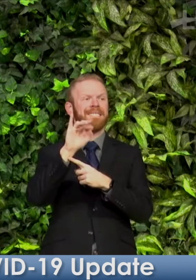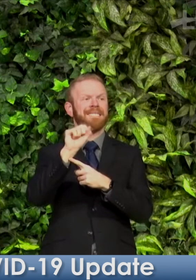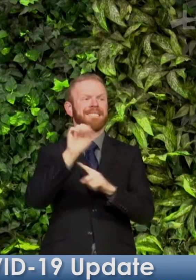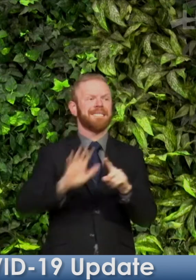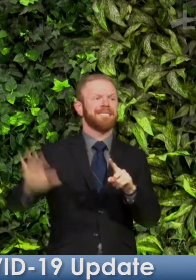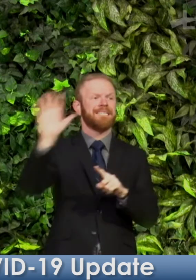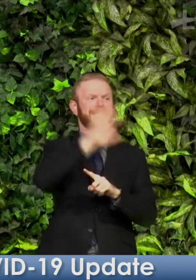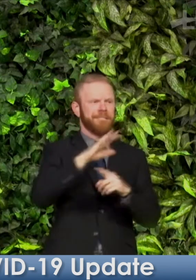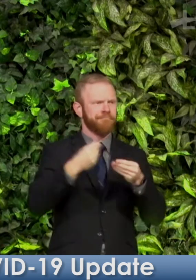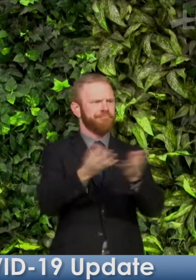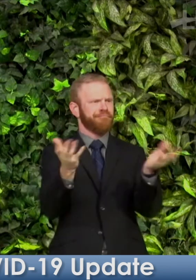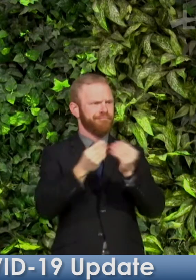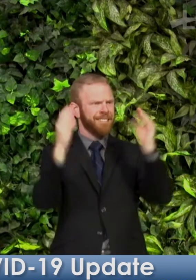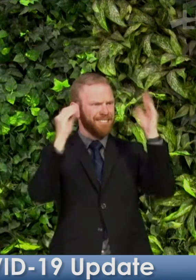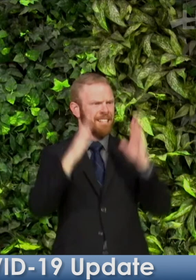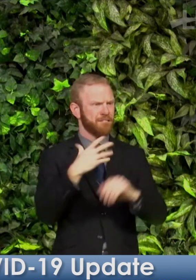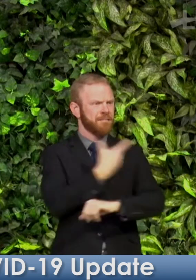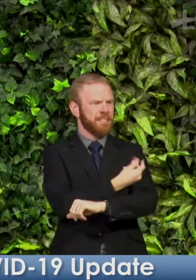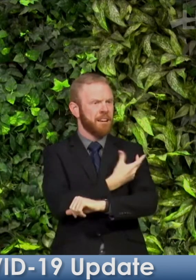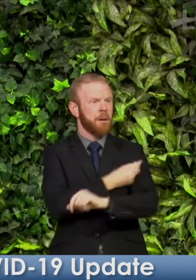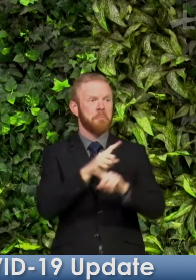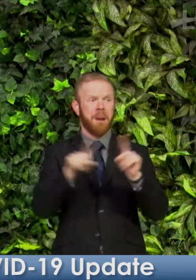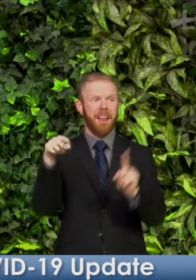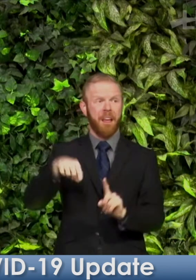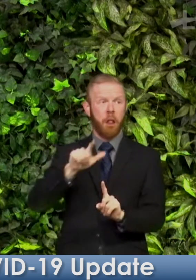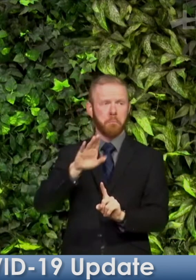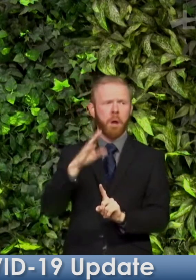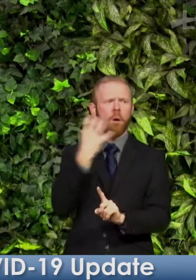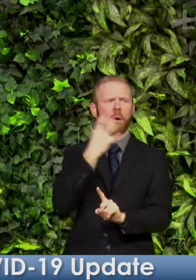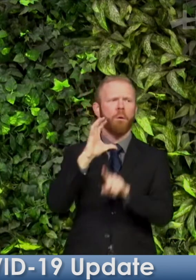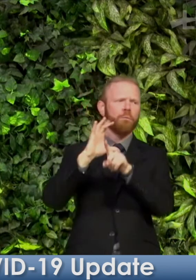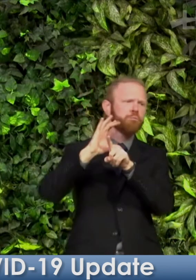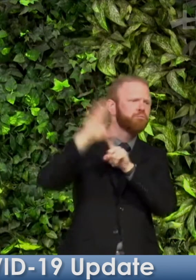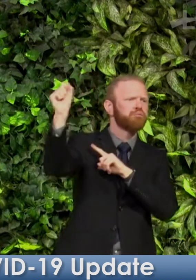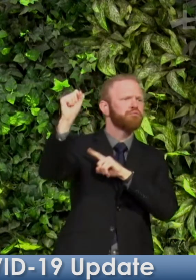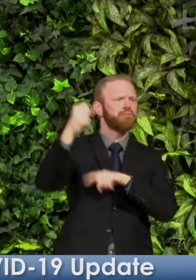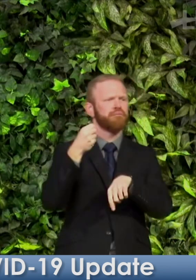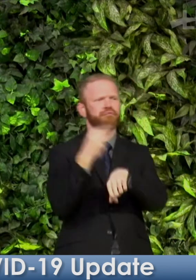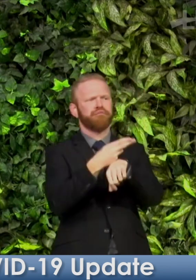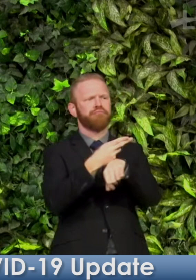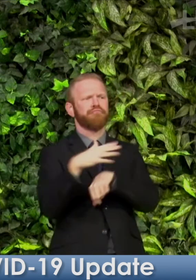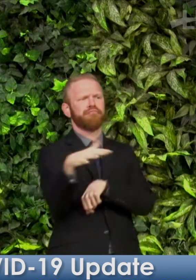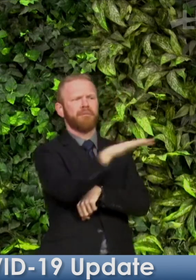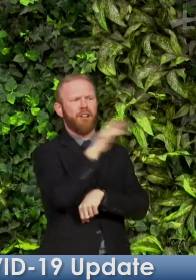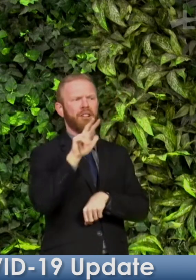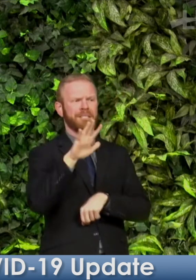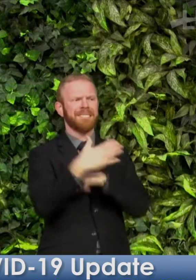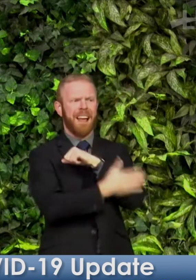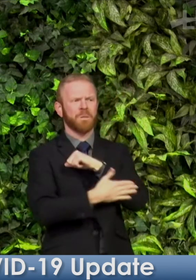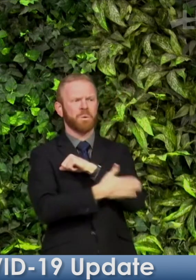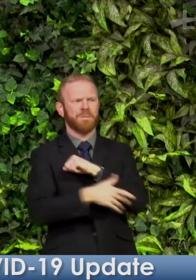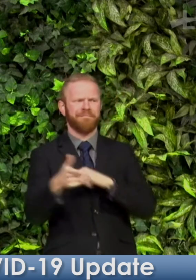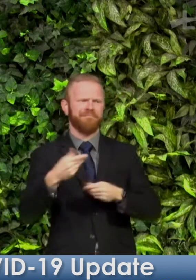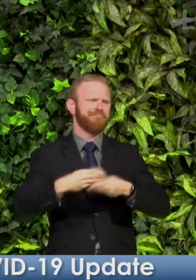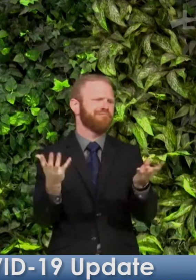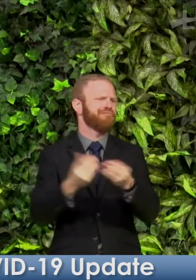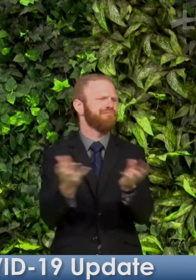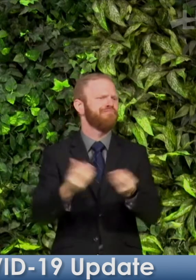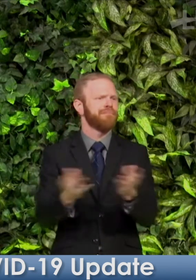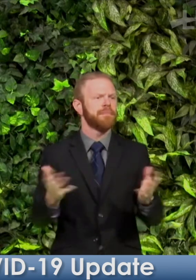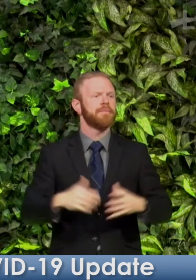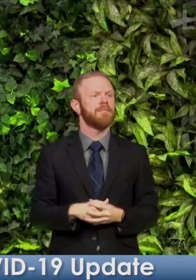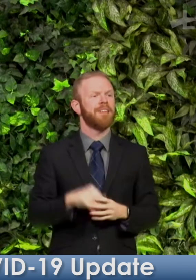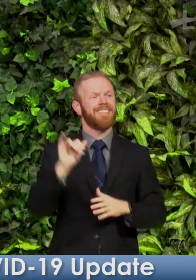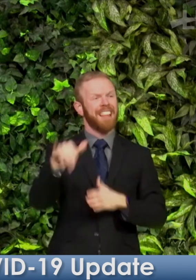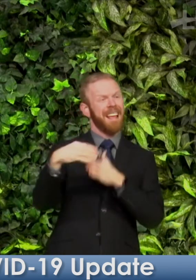none at the level that Long Beach is doing. As a consequence of that leadership, they announced a date to reopen